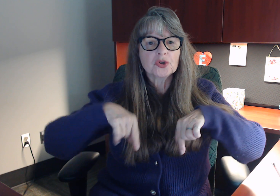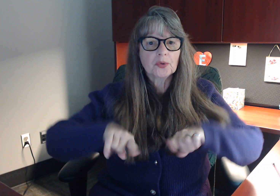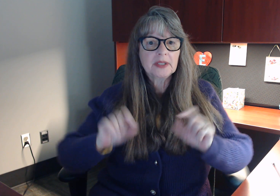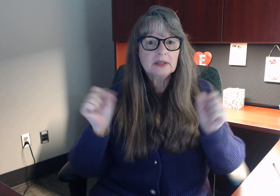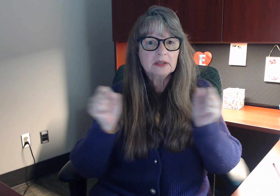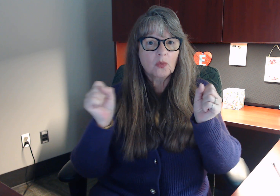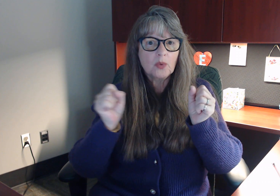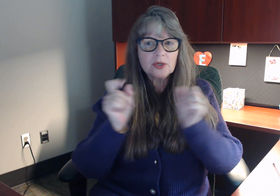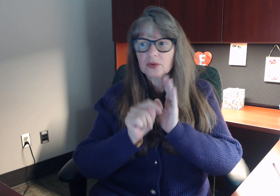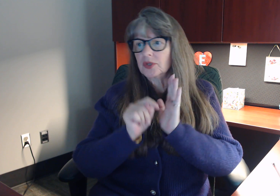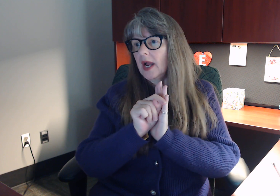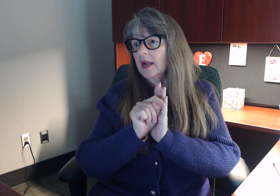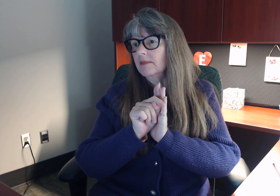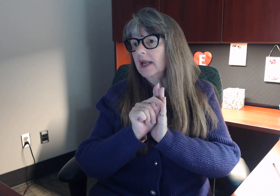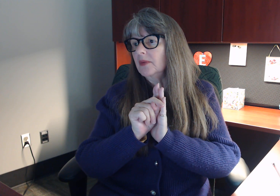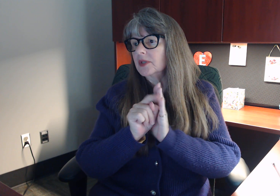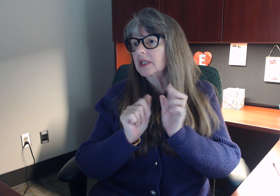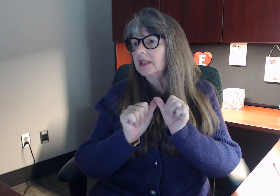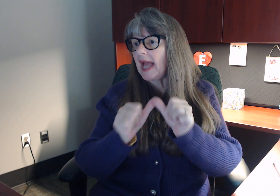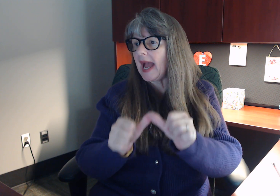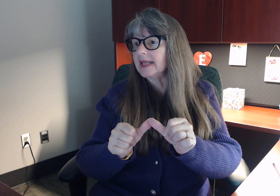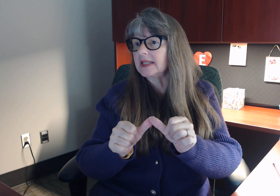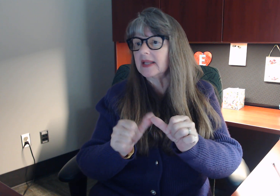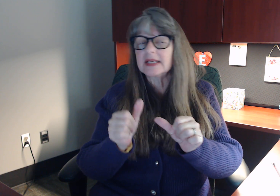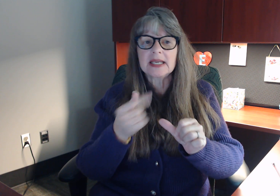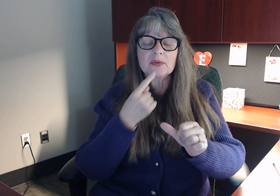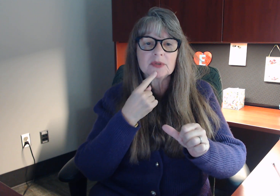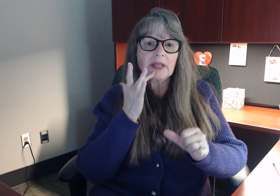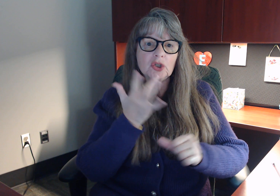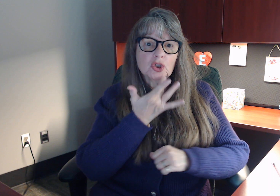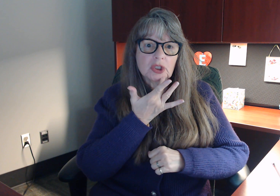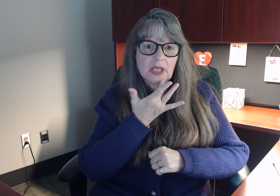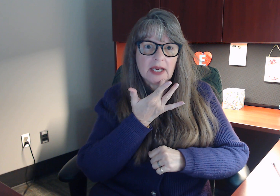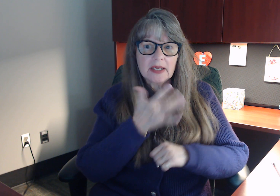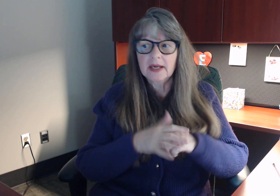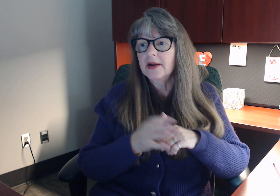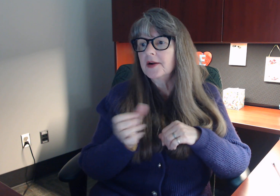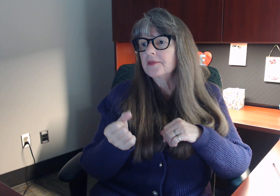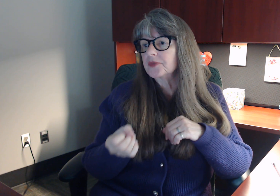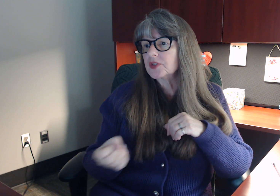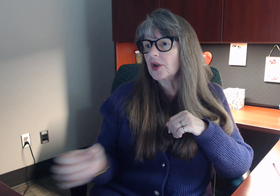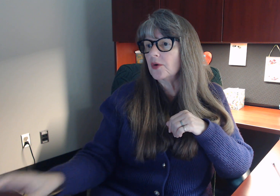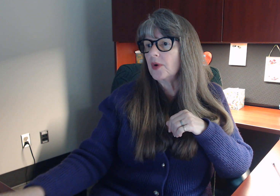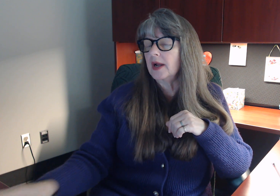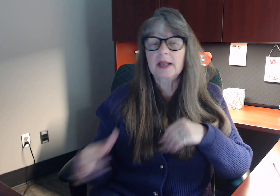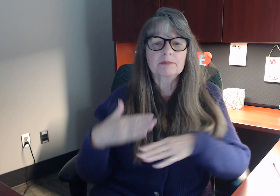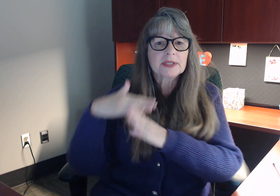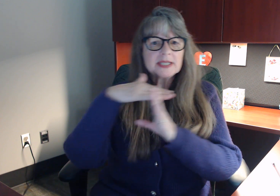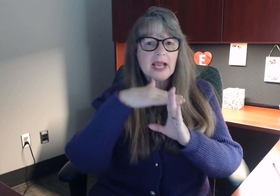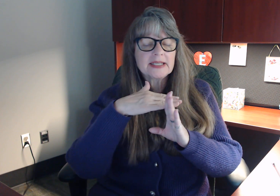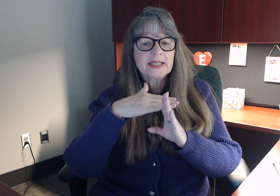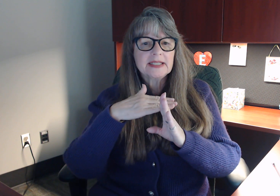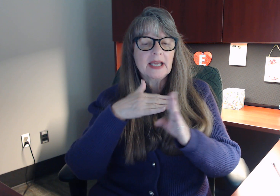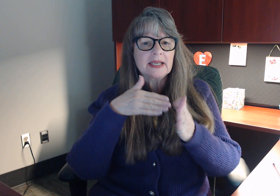during the winter time, and it was to last, and they said it would be like good luck. So and protected against